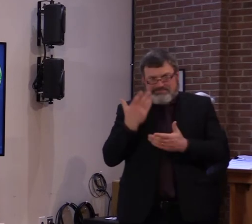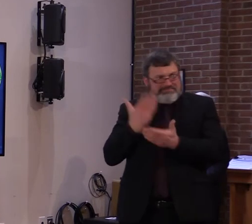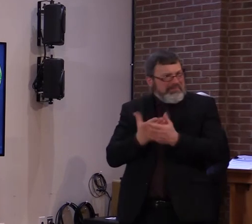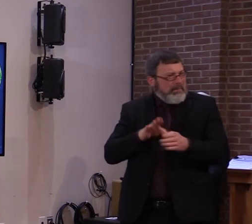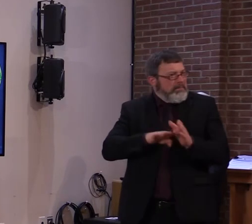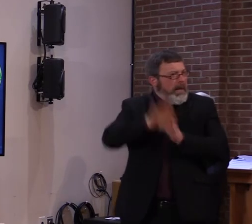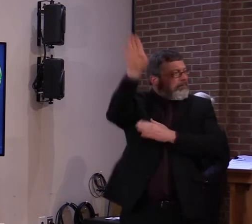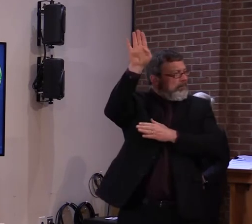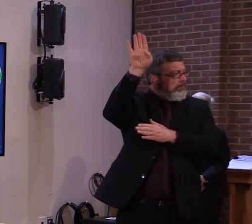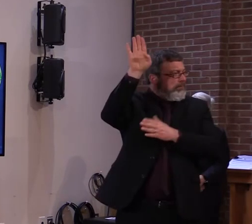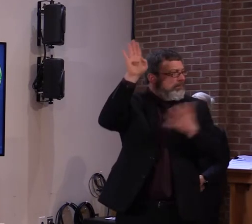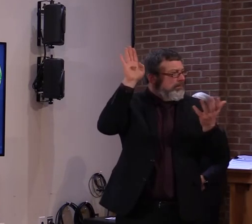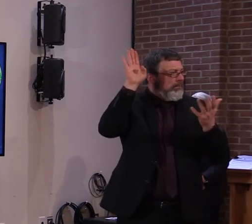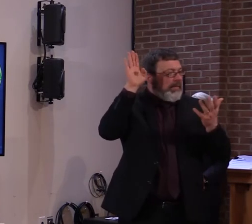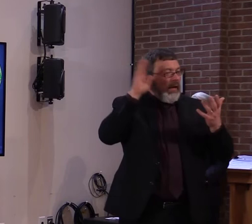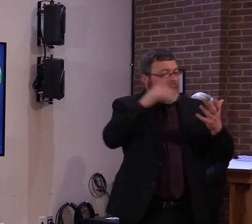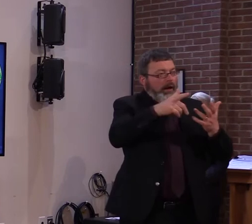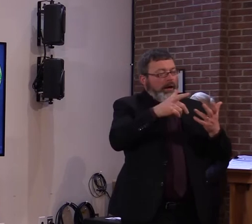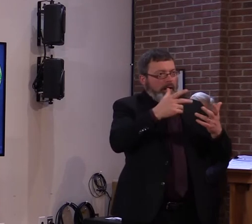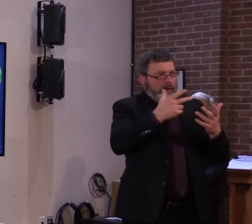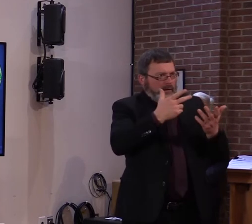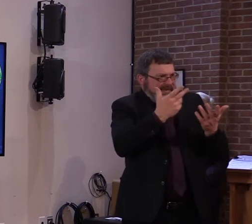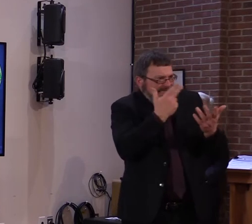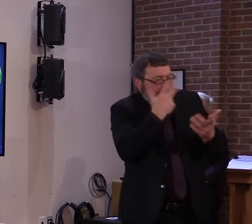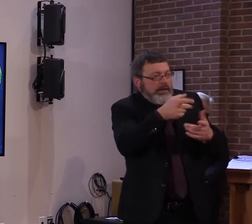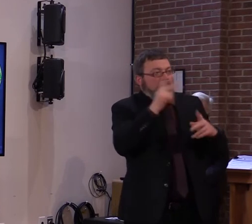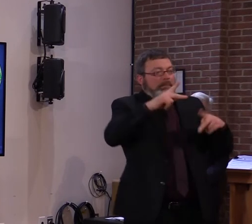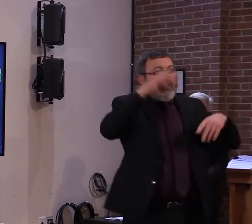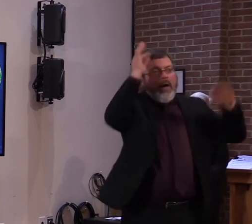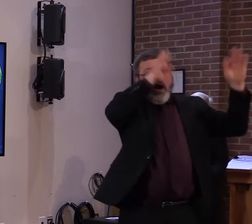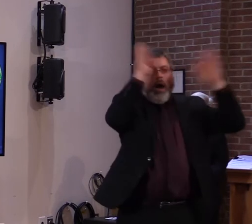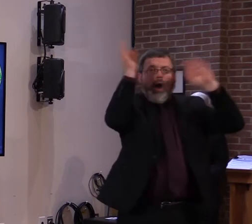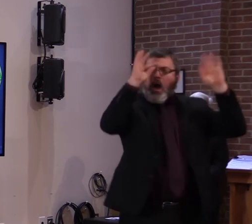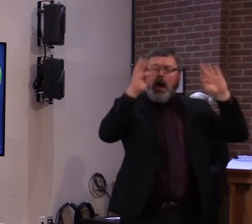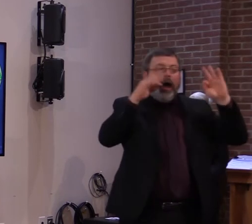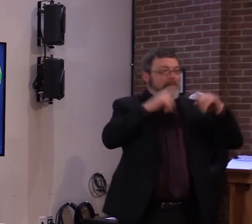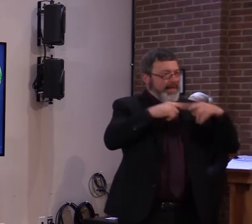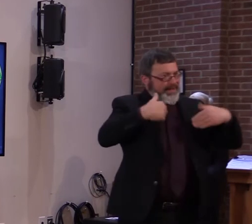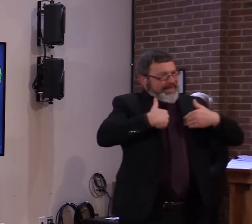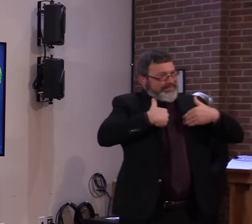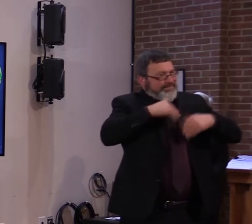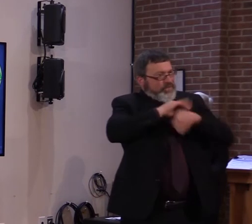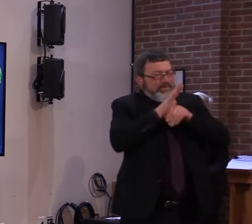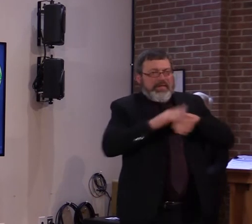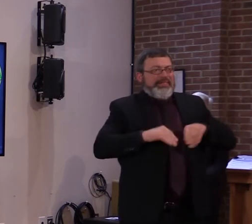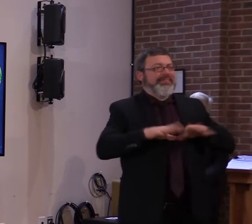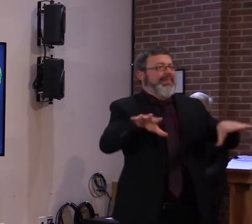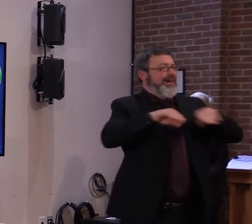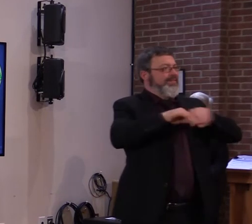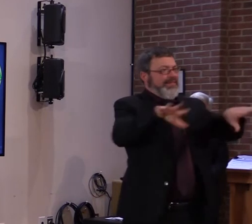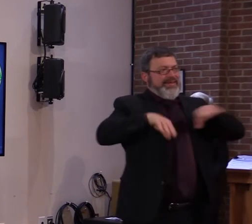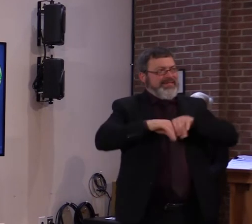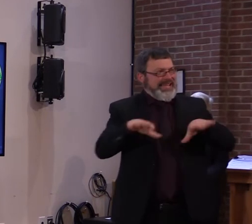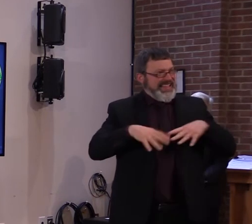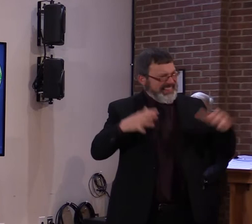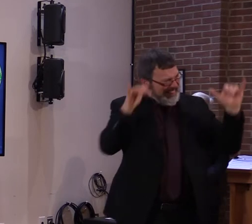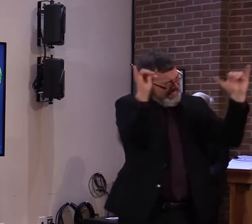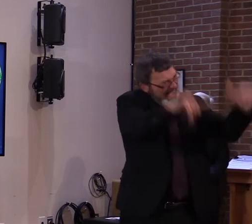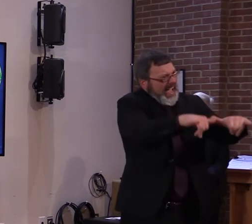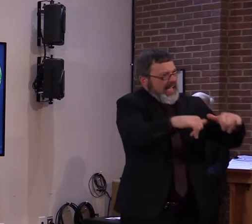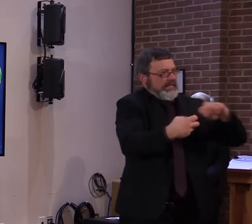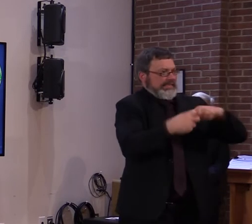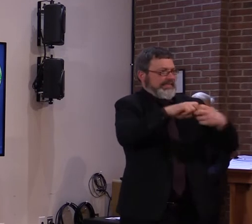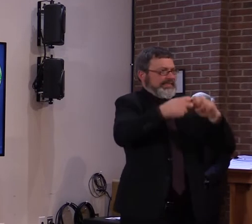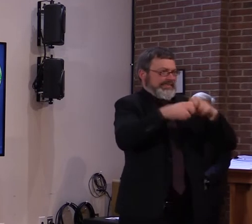we see case counts mount, it's easy to think the worst, that there's no end in sight. But this is not